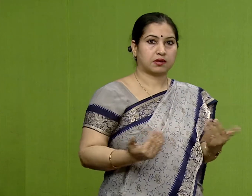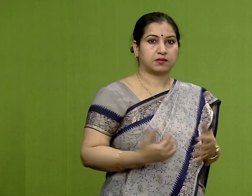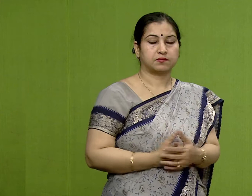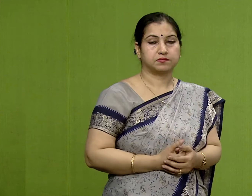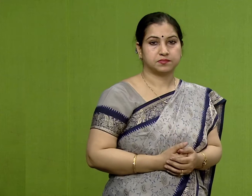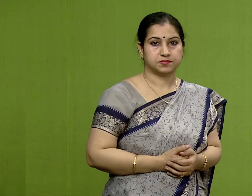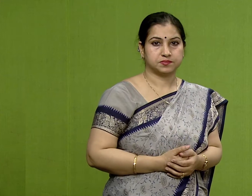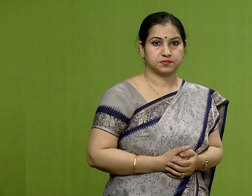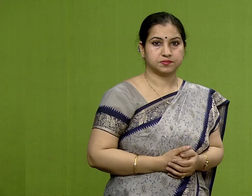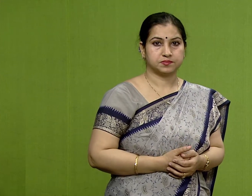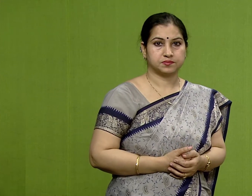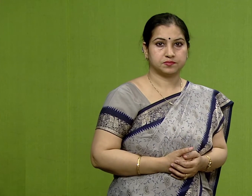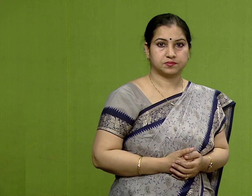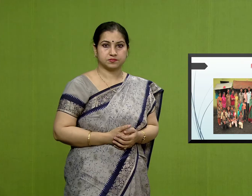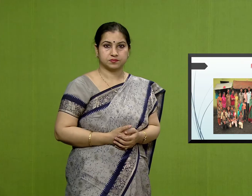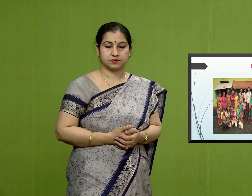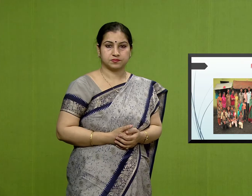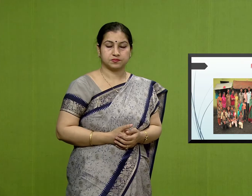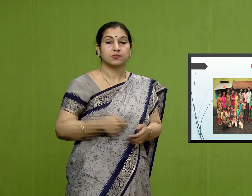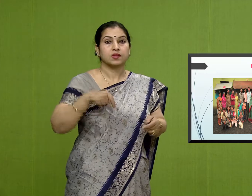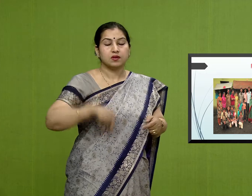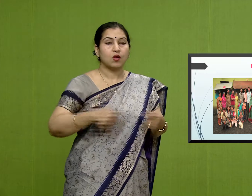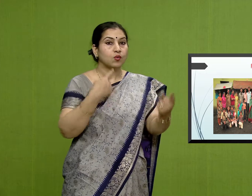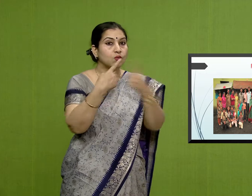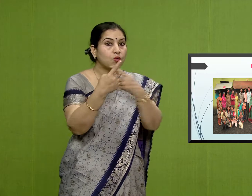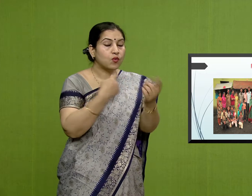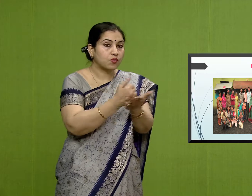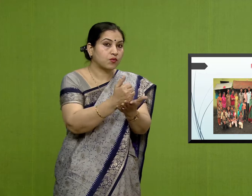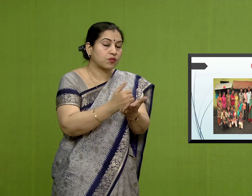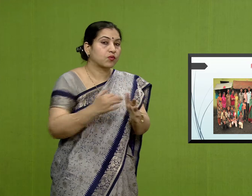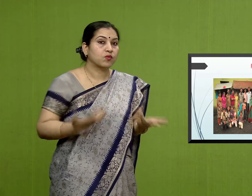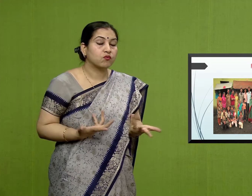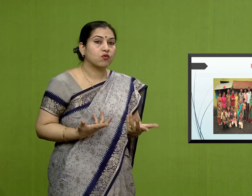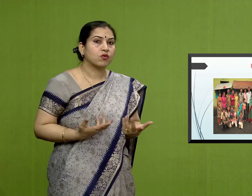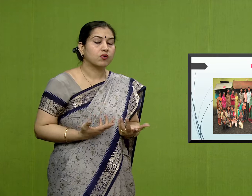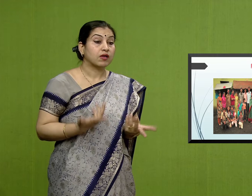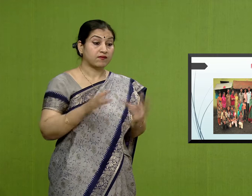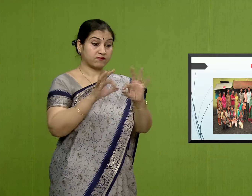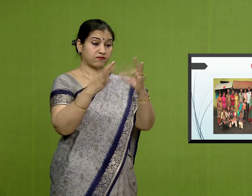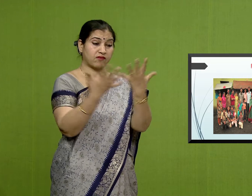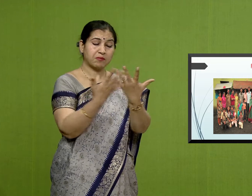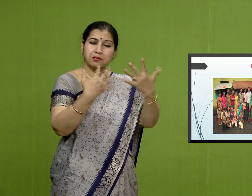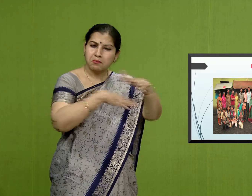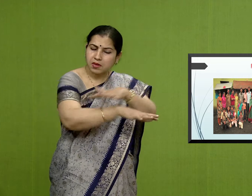Let us understand the concept of family planning.